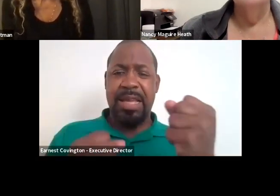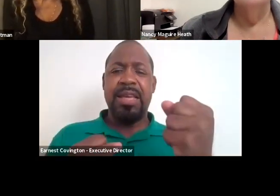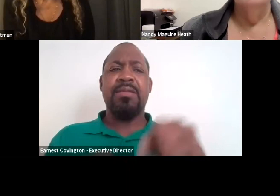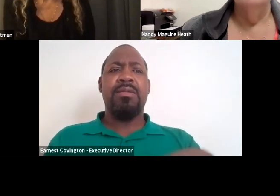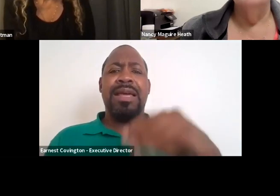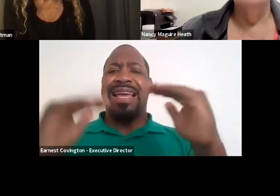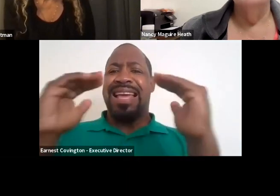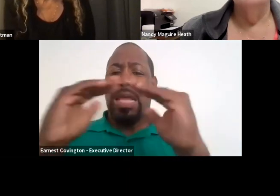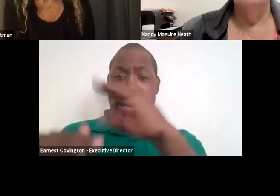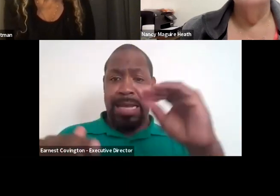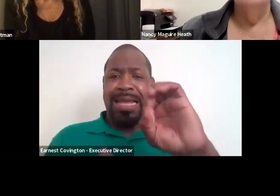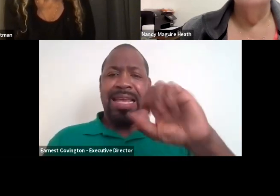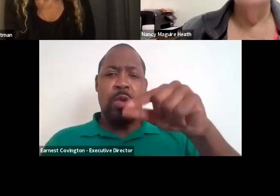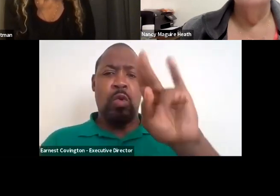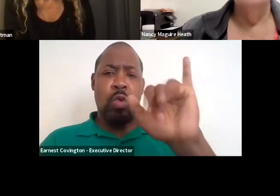Health